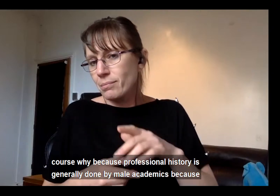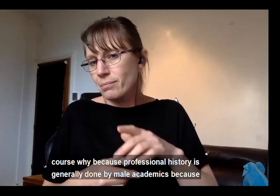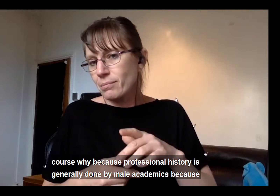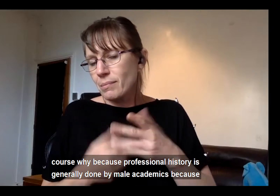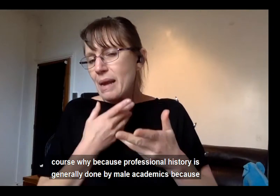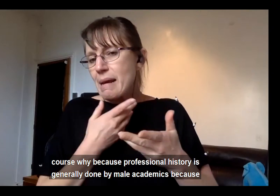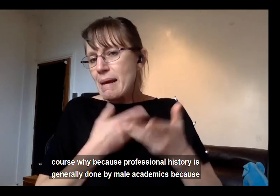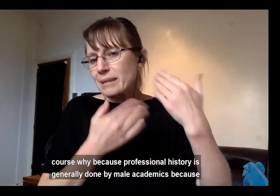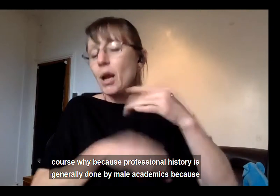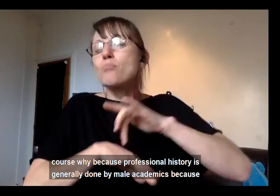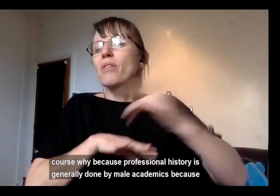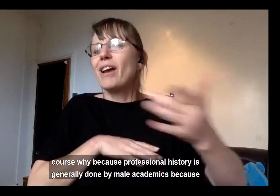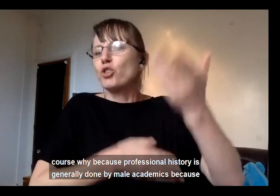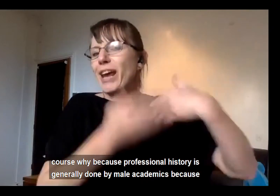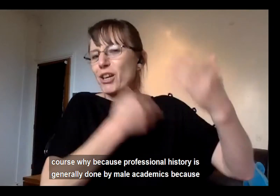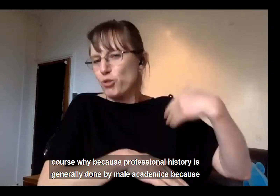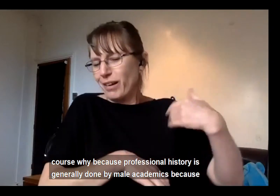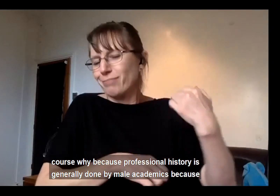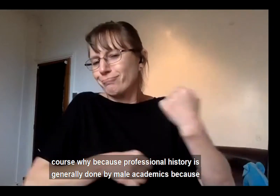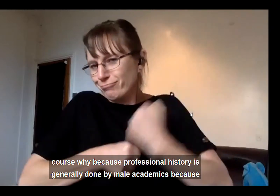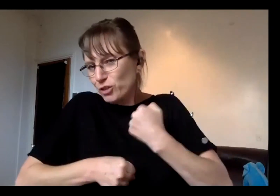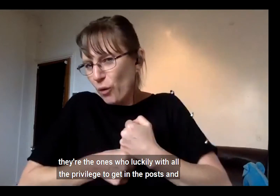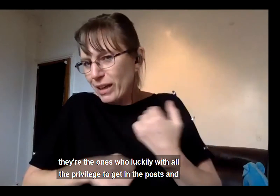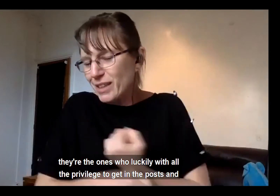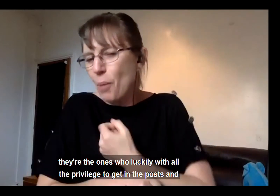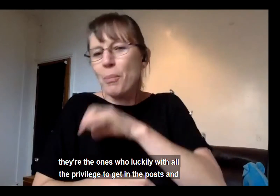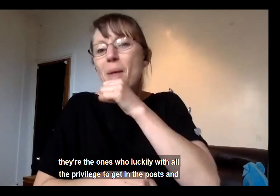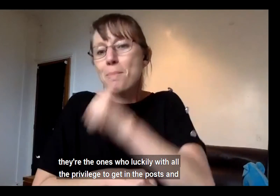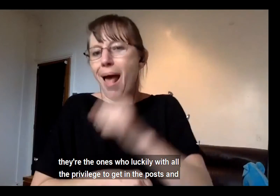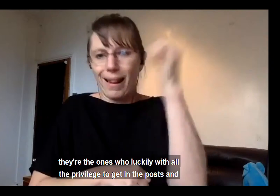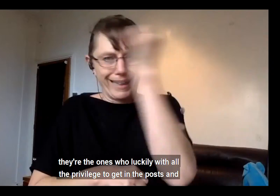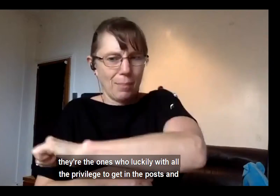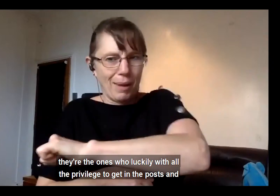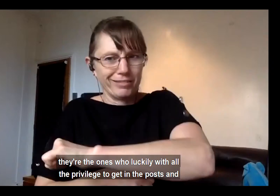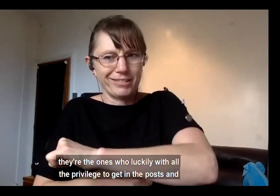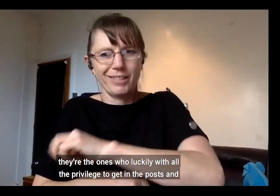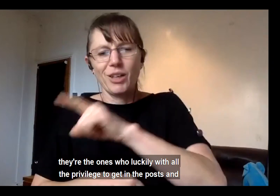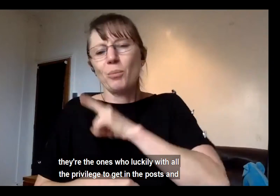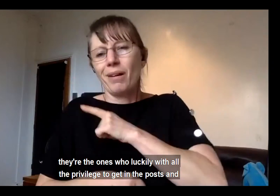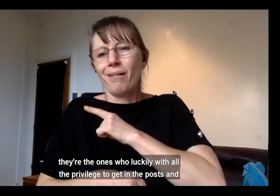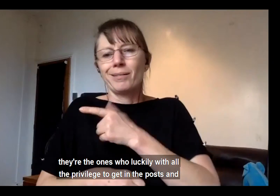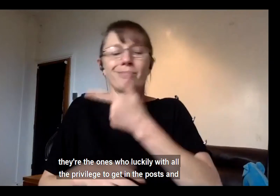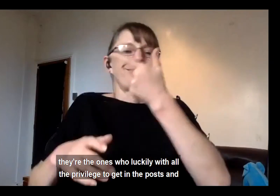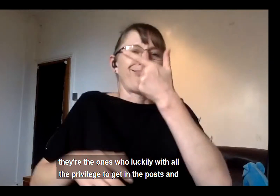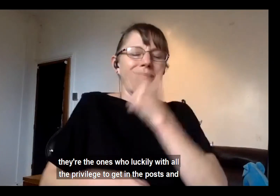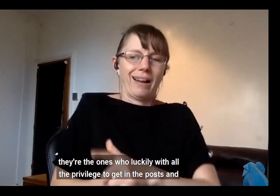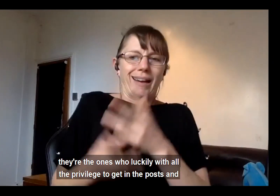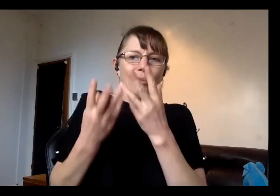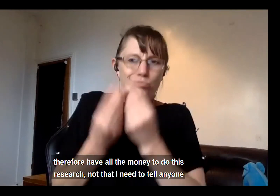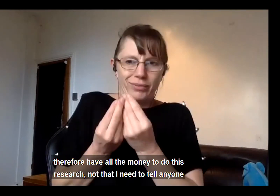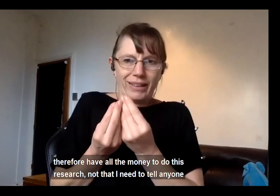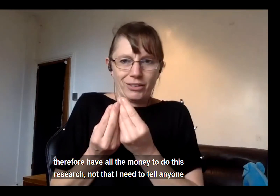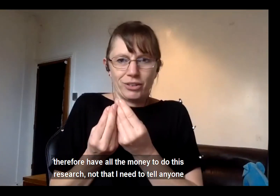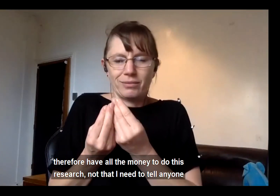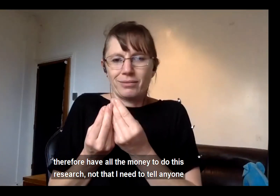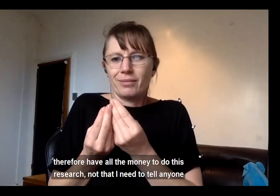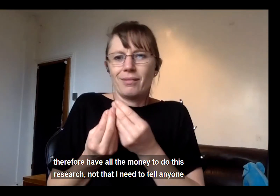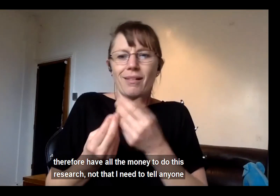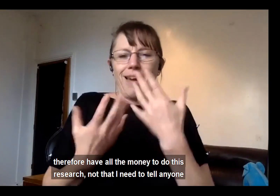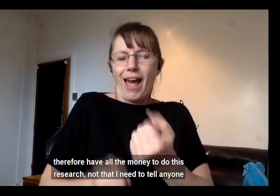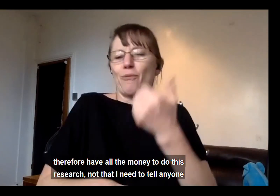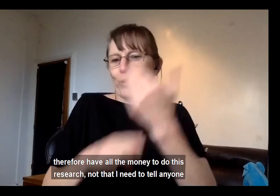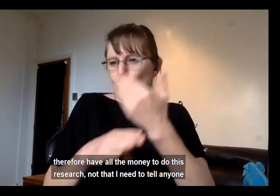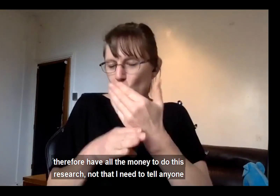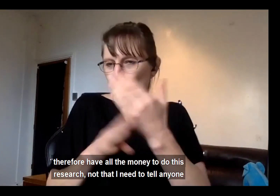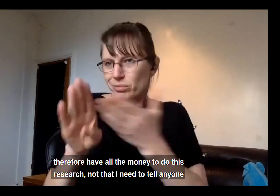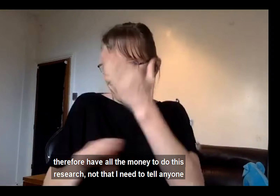professional history is generally done by male academics, because they're the ones who, luckily, with all the privilege that get in the posts and therefore have all the money to do